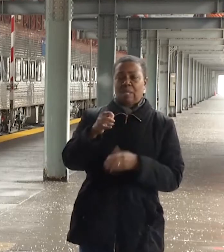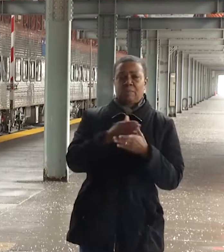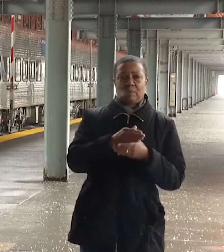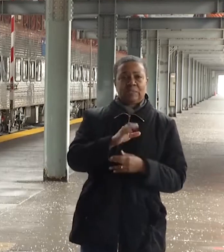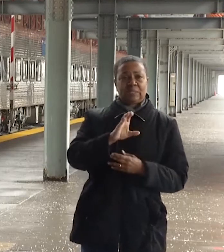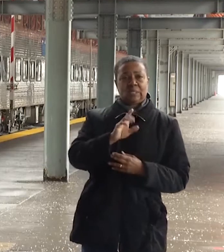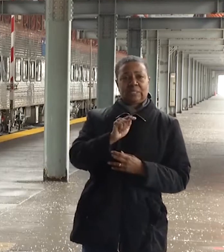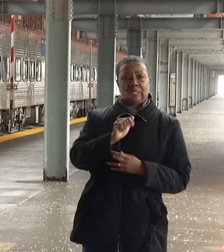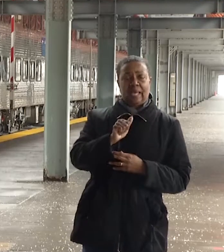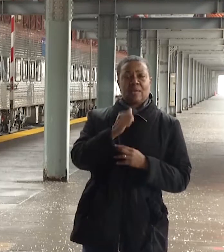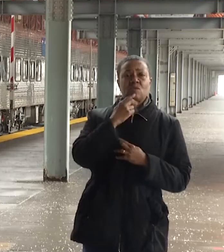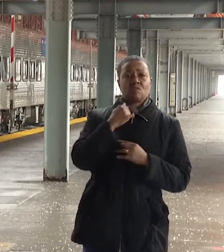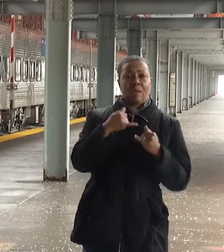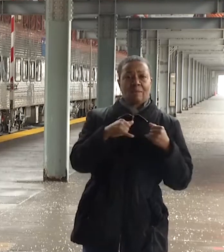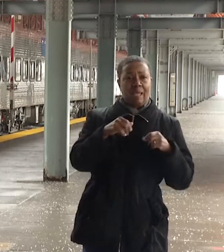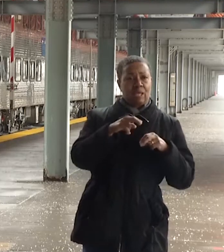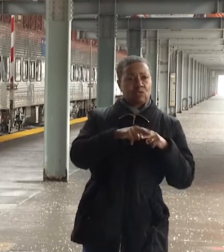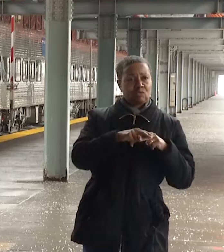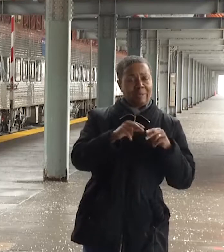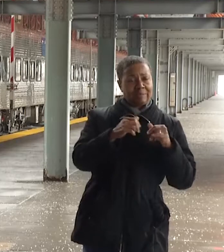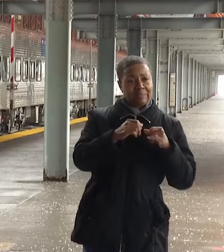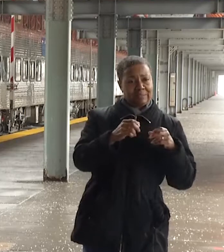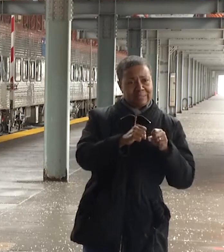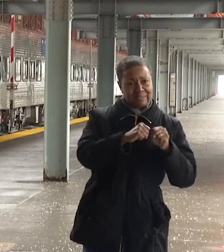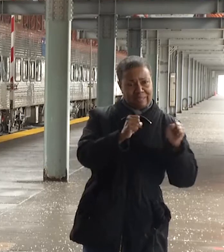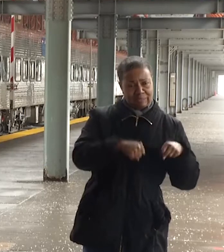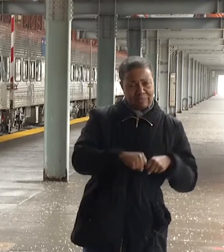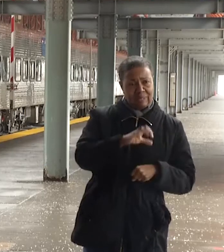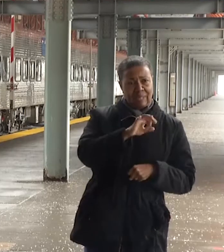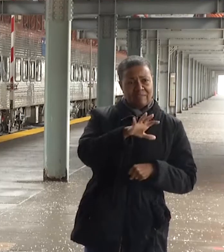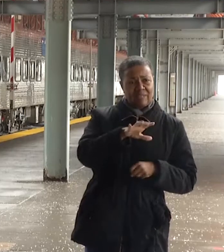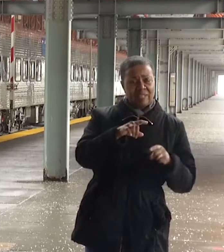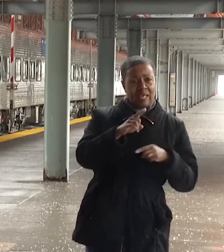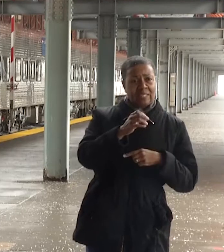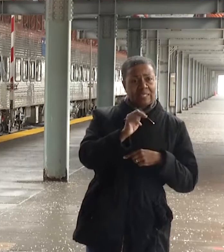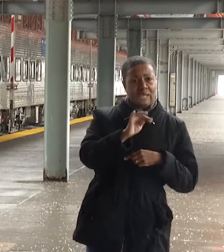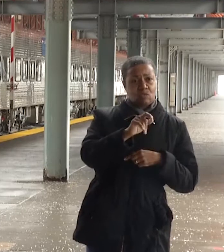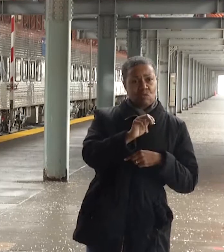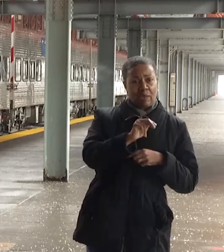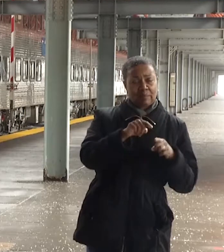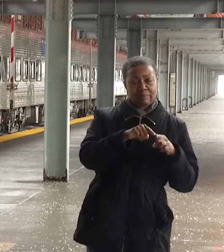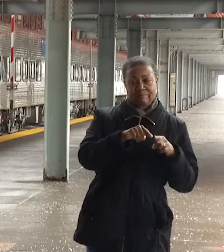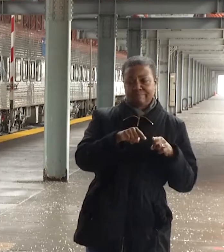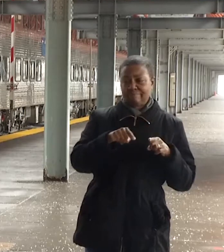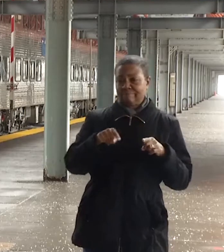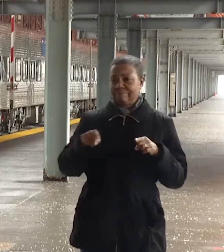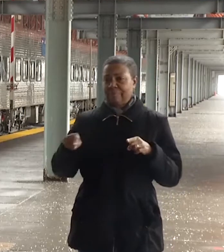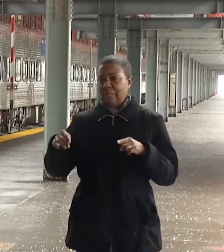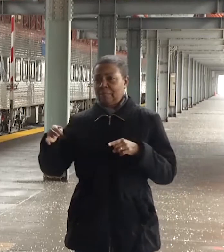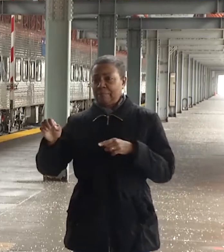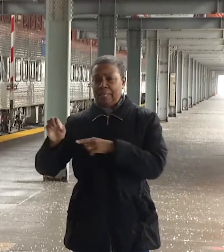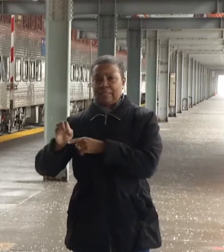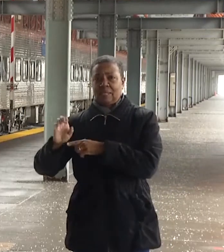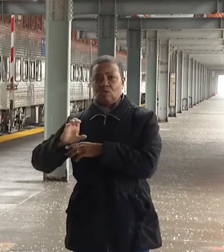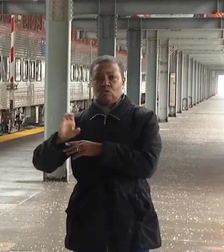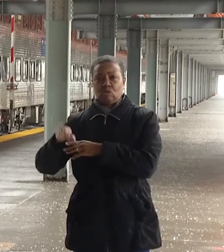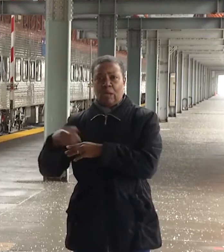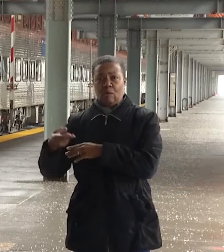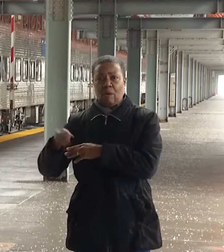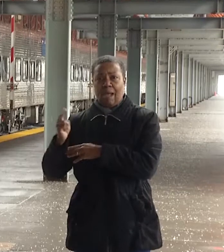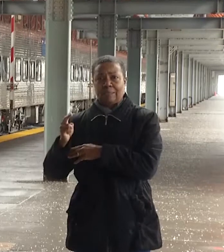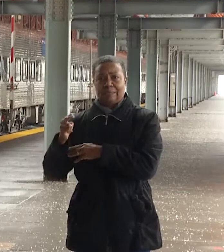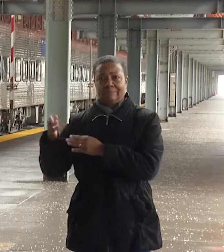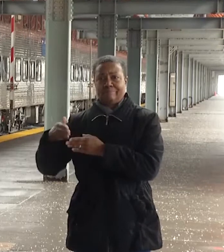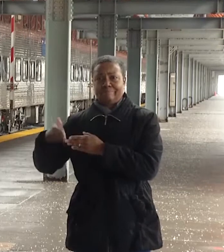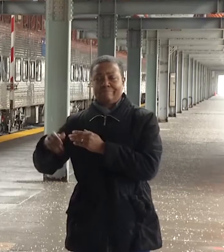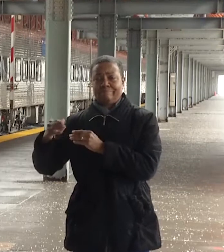the CTA Red Line Station at 95th and Dan Ryan and the PACE Chicago Heights